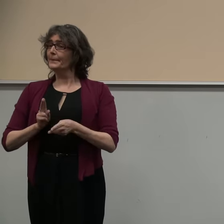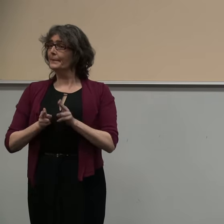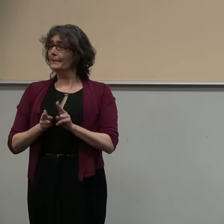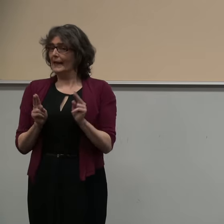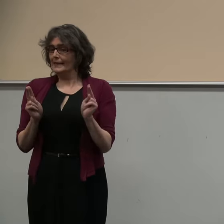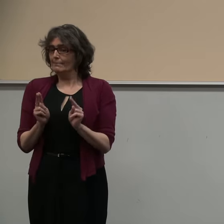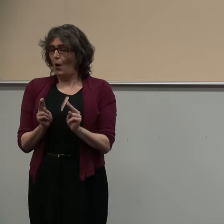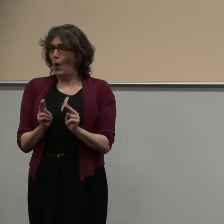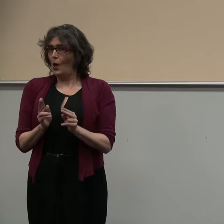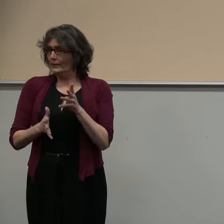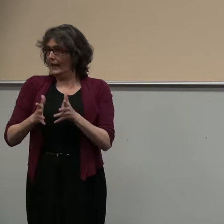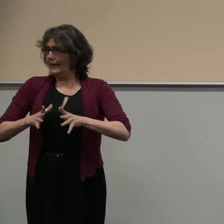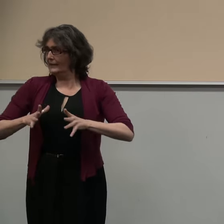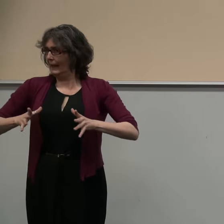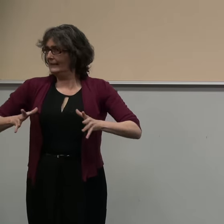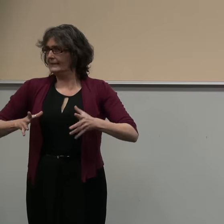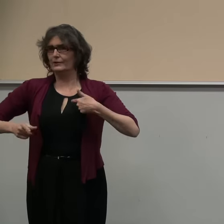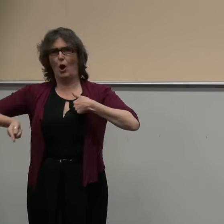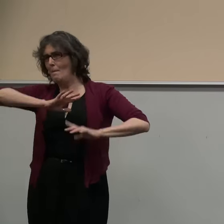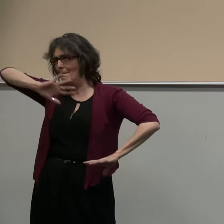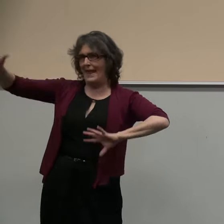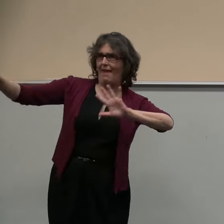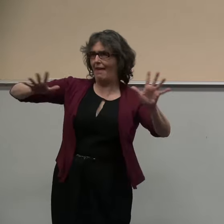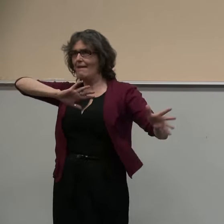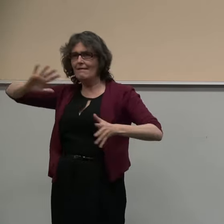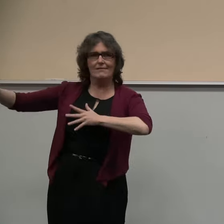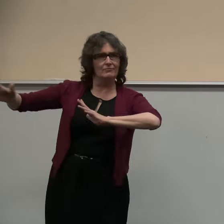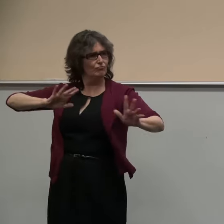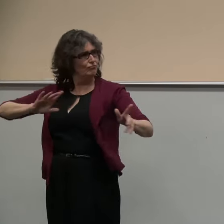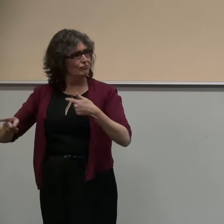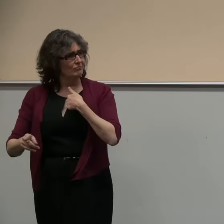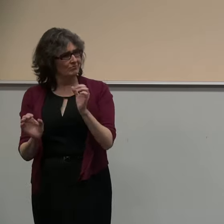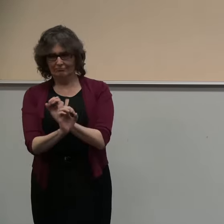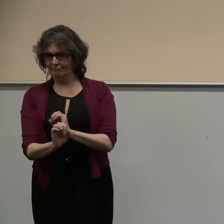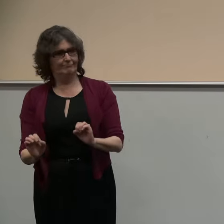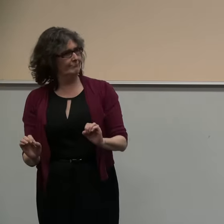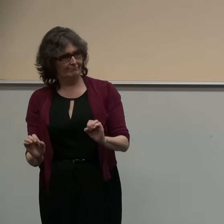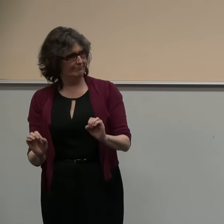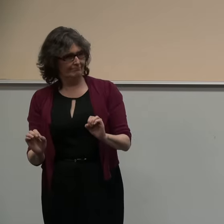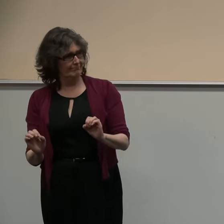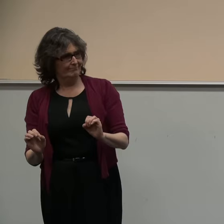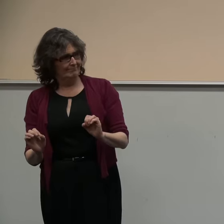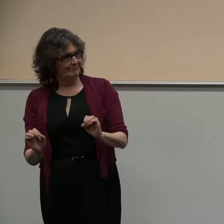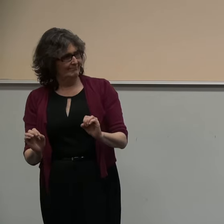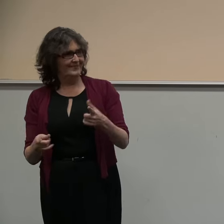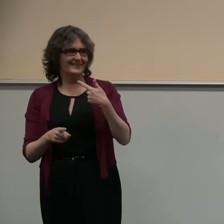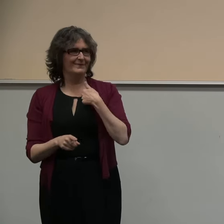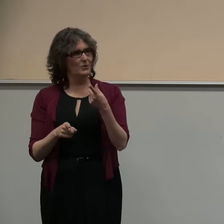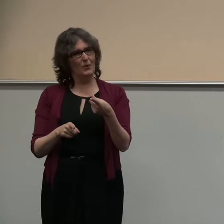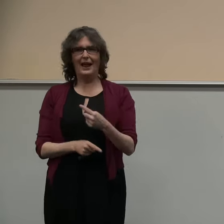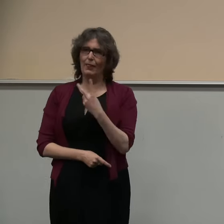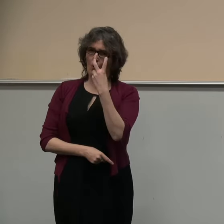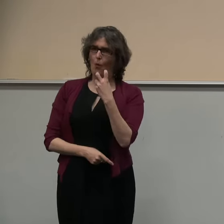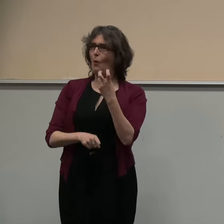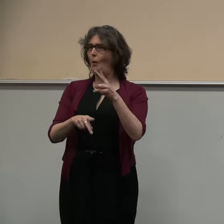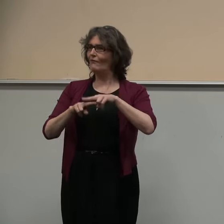signing space, not really huge physical approach to signing. And it goes back to that kind of conduit model that interpreters talk